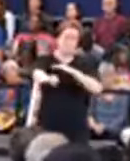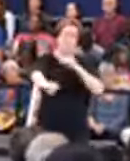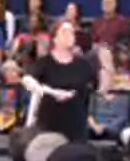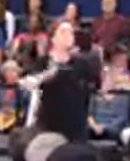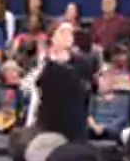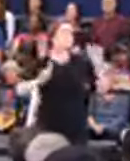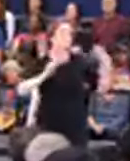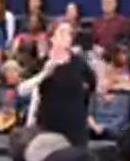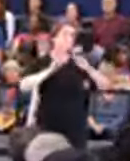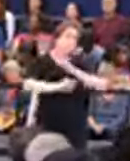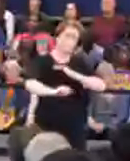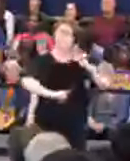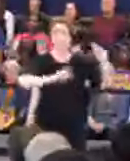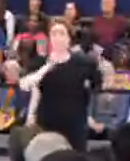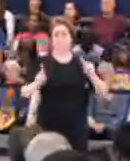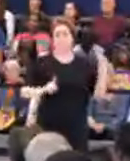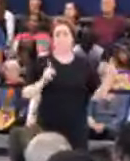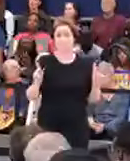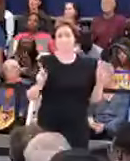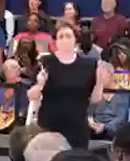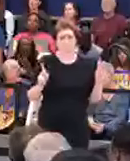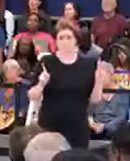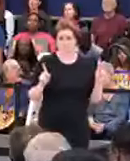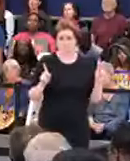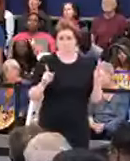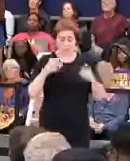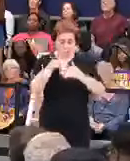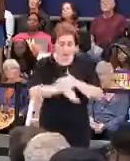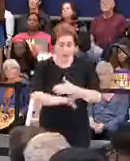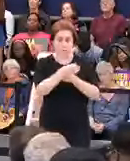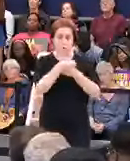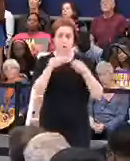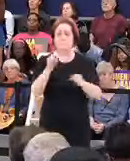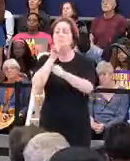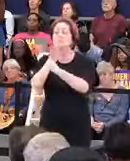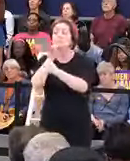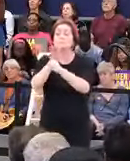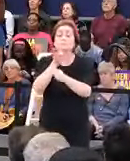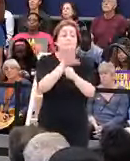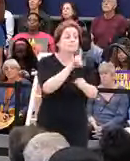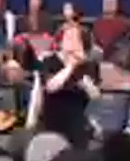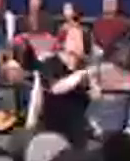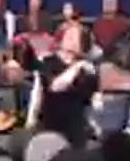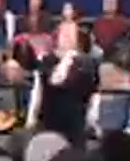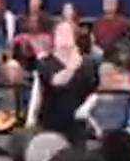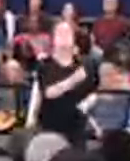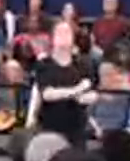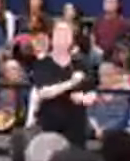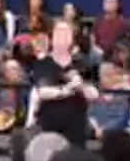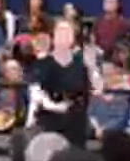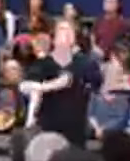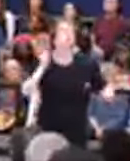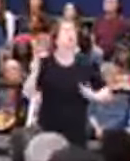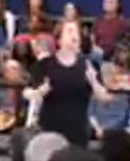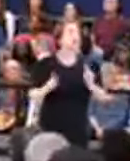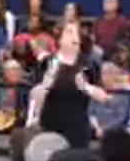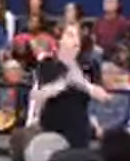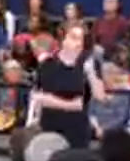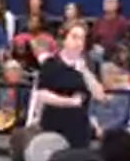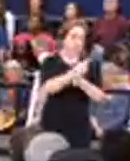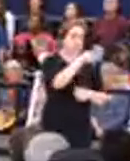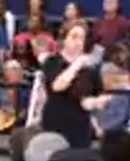He sold people out. So he comes in office making all kinds of promises. He said to working people, everyone